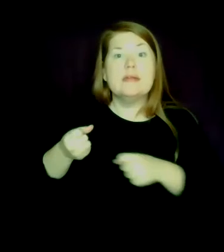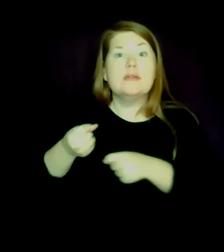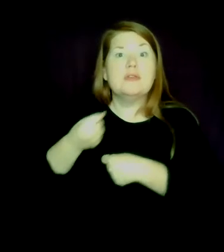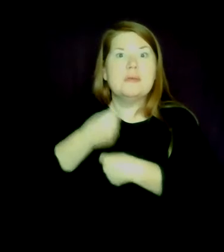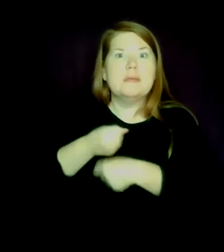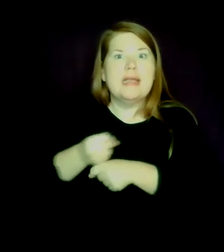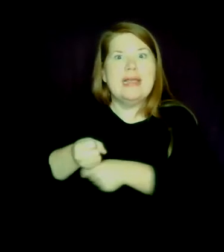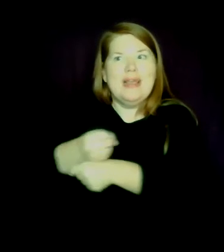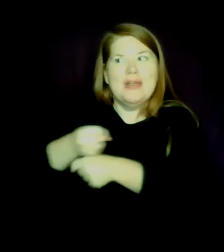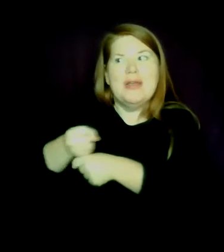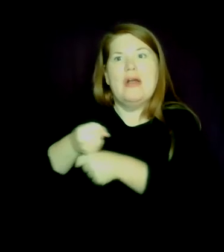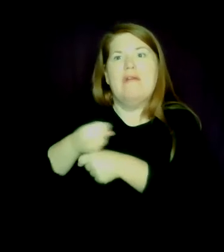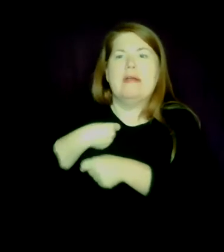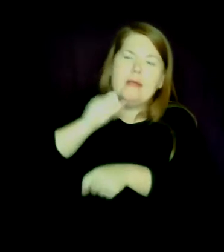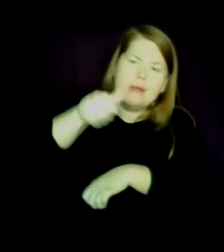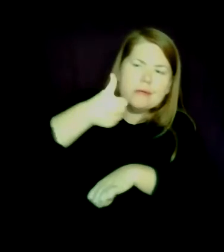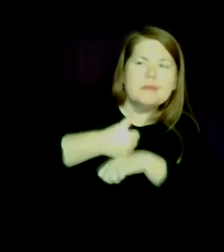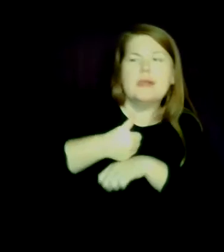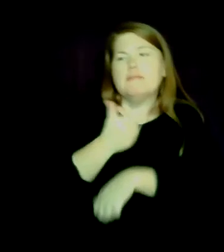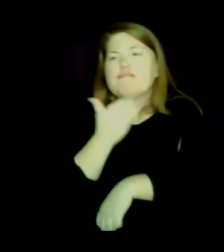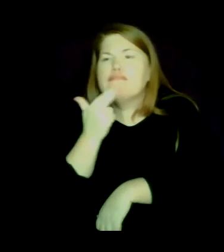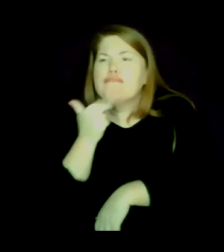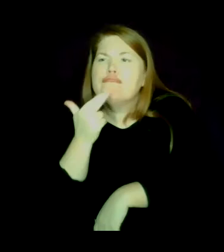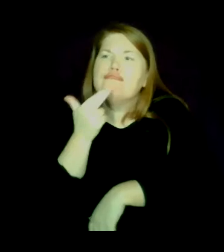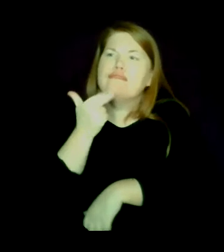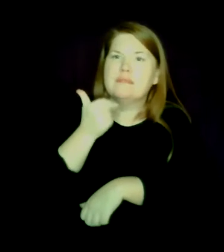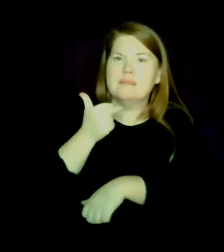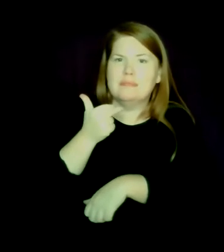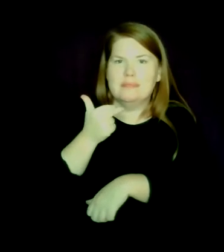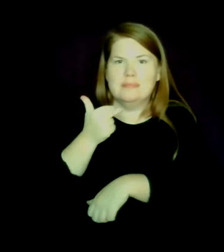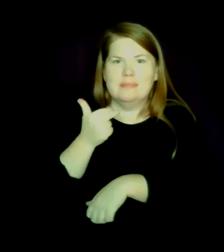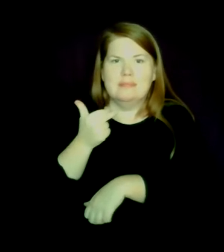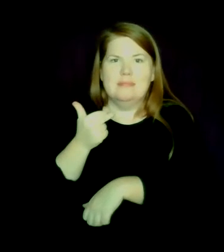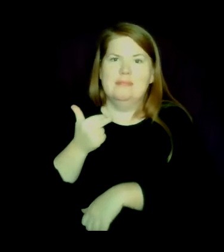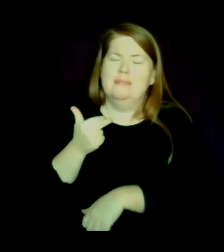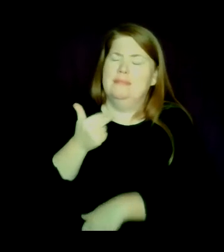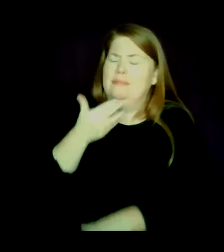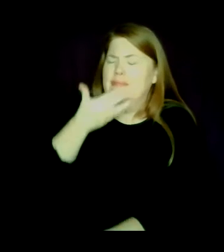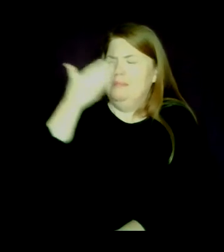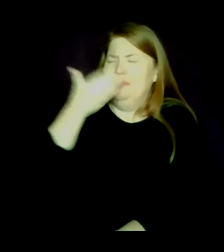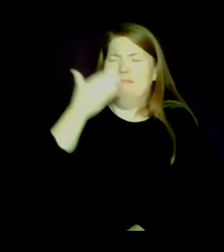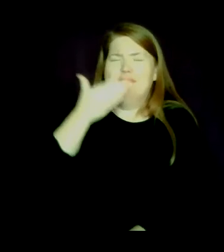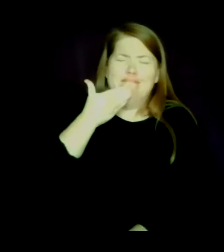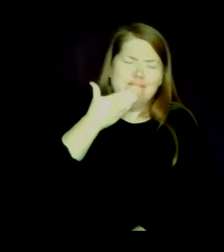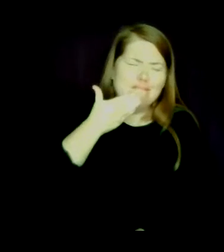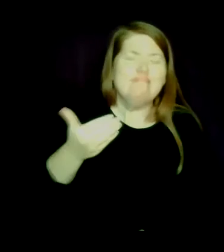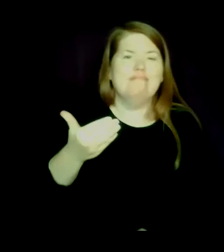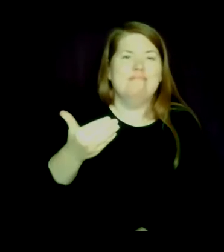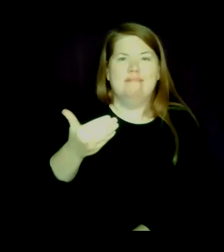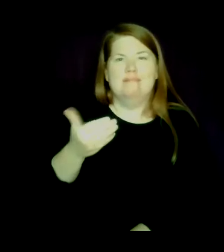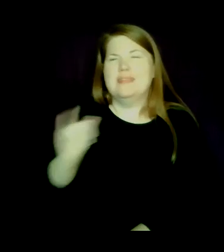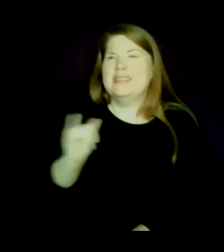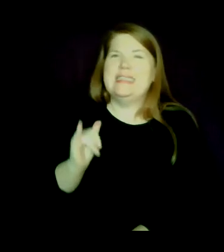sugar while Mama measures the coffee. The New York smells so good on Saturday mornings, like